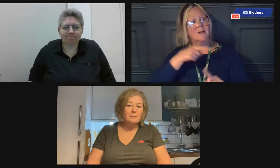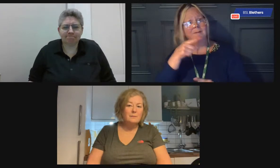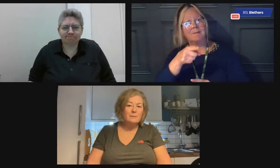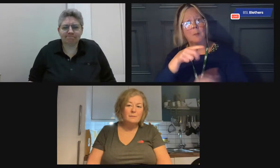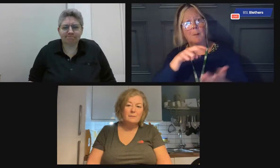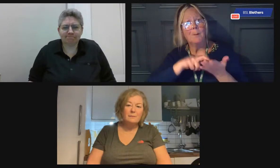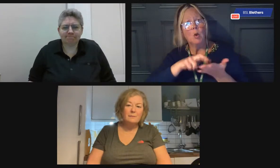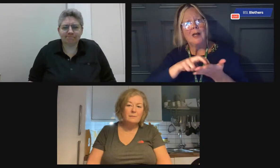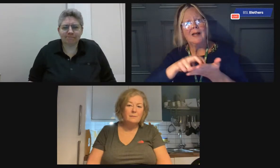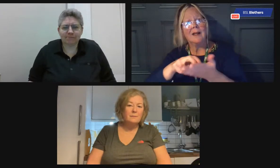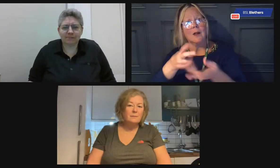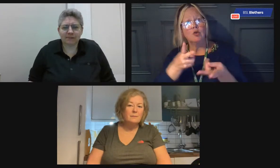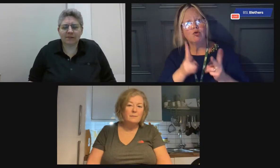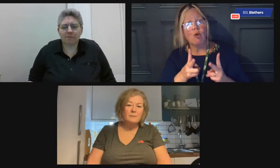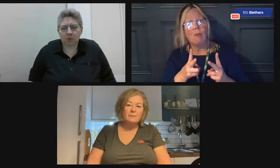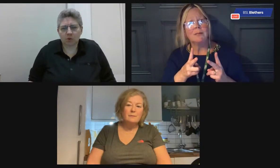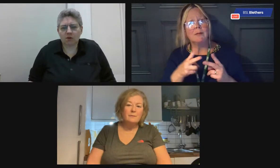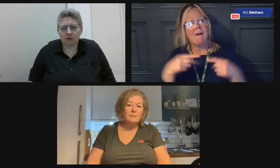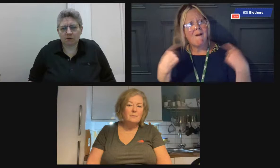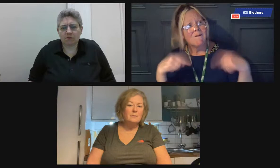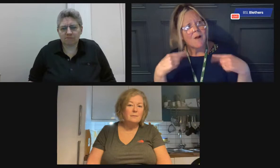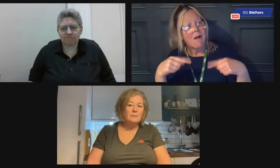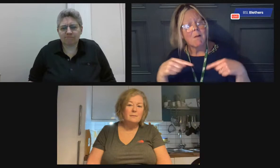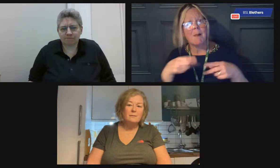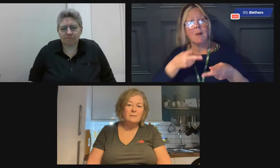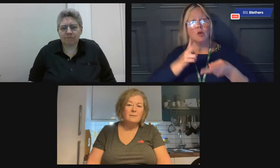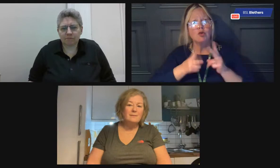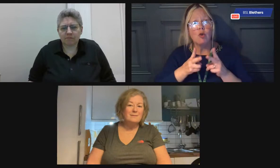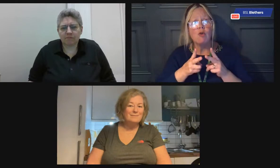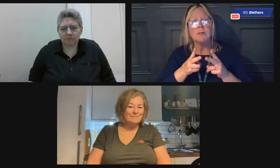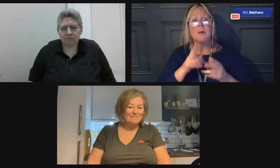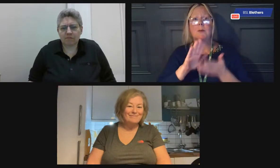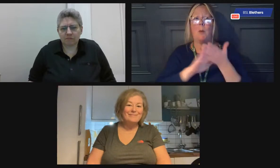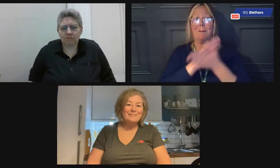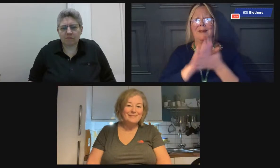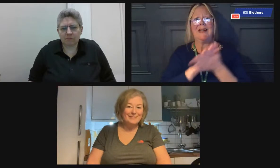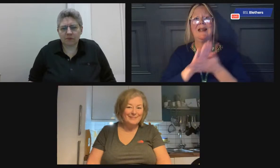But for deaf people, that time takes so